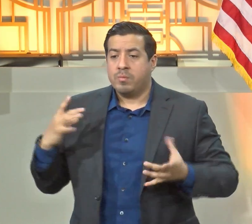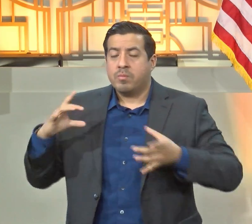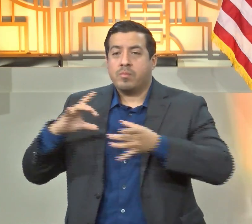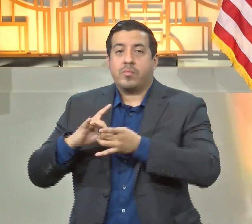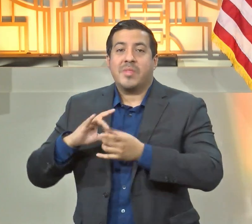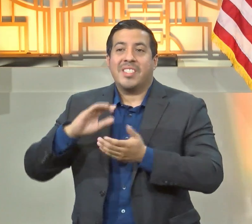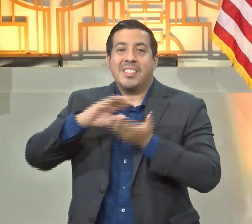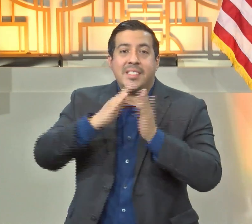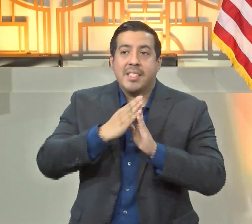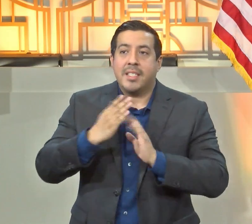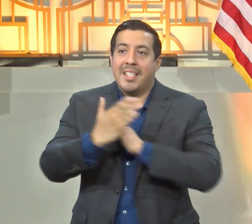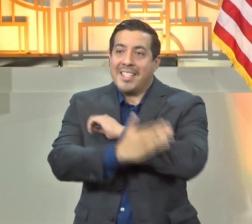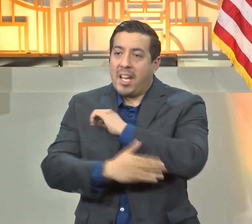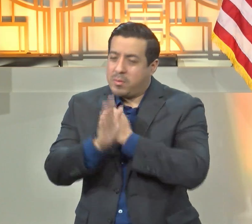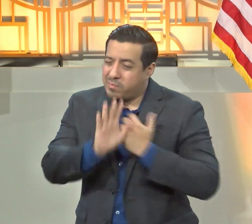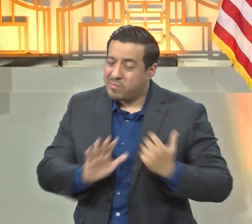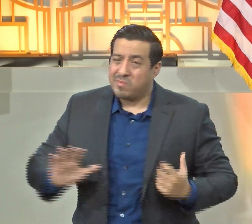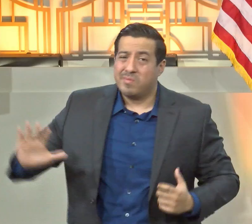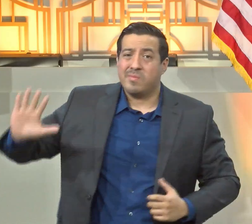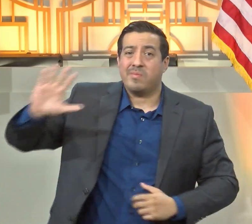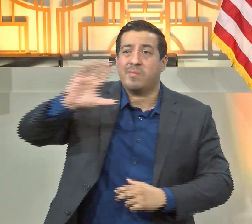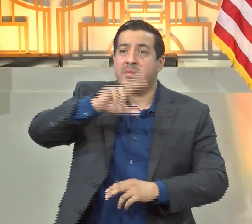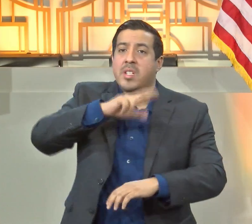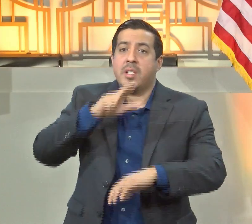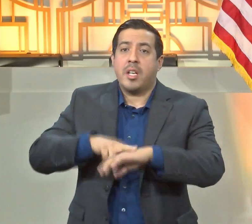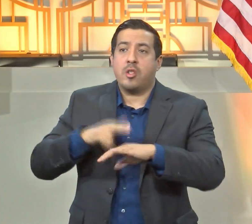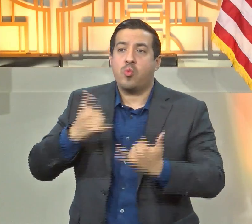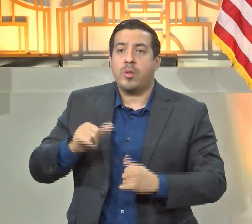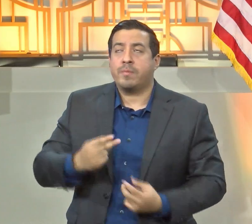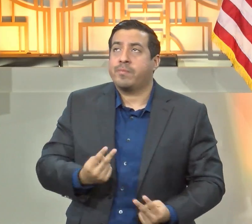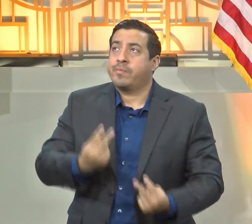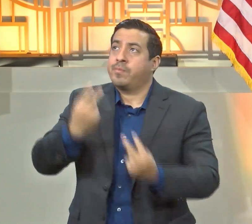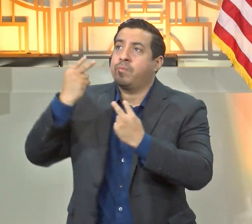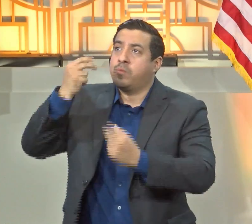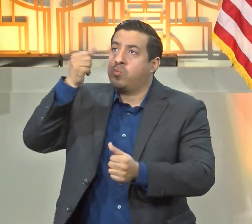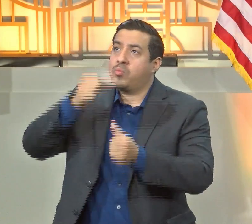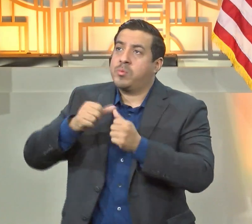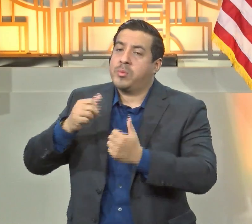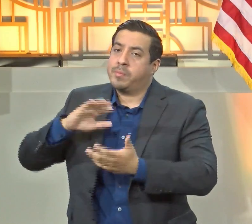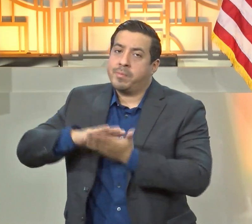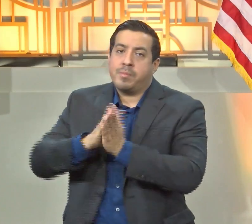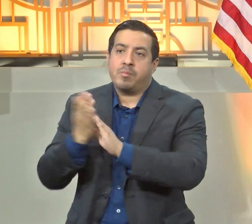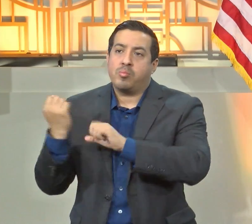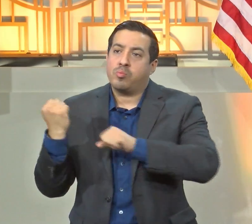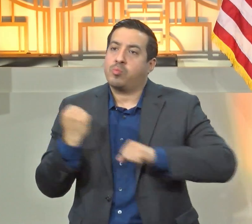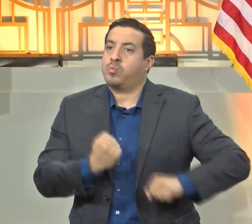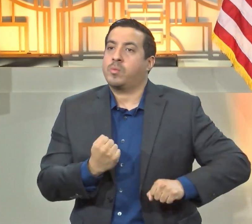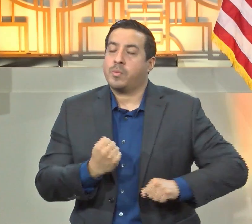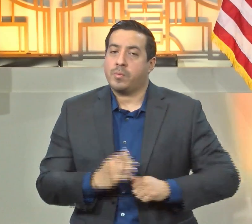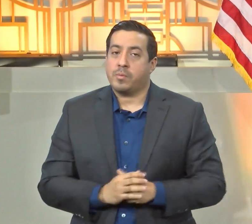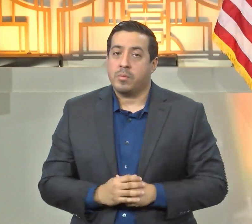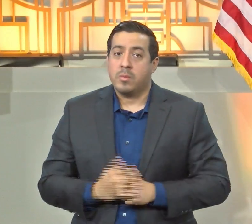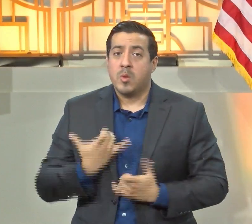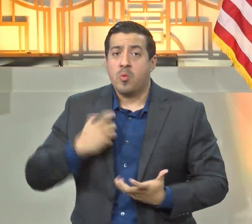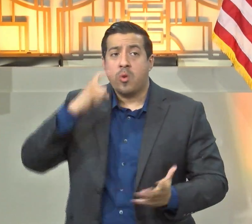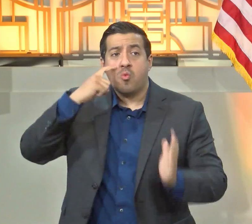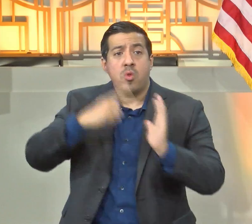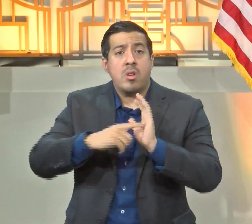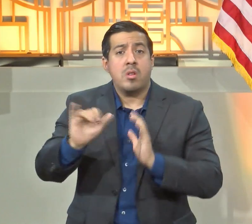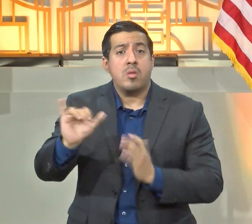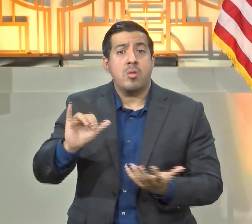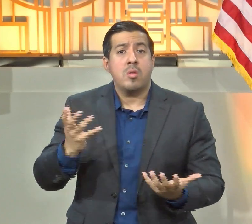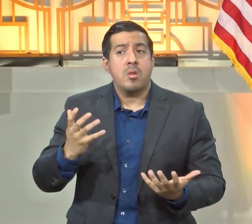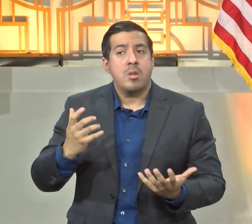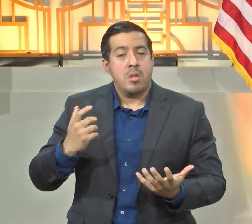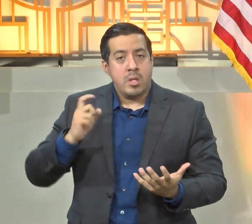and counties around the nation to remember and to strengthen our efforts, let us also recognize that